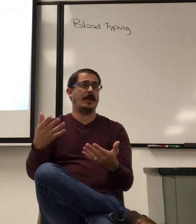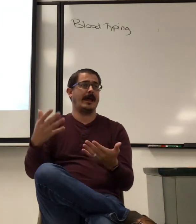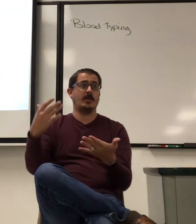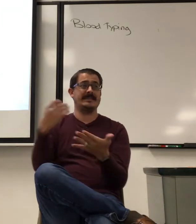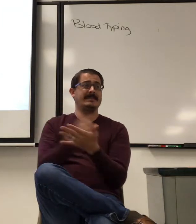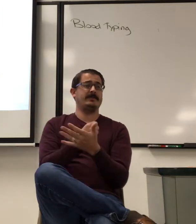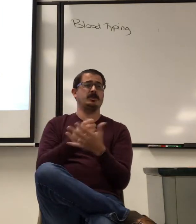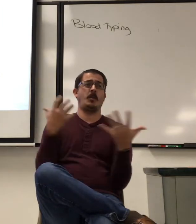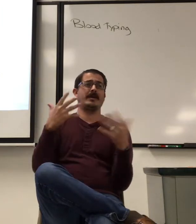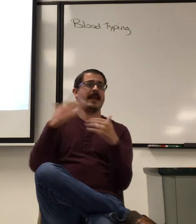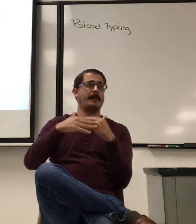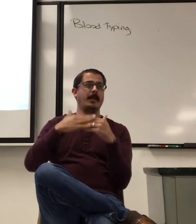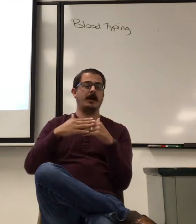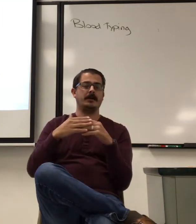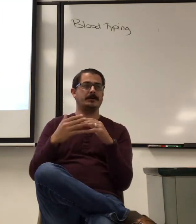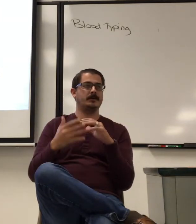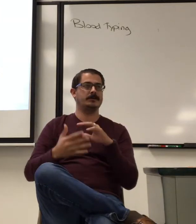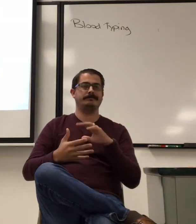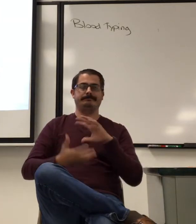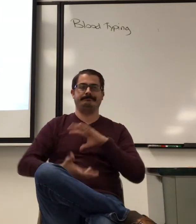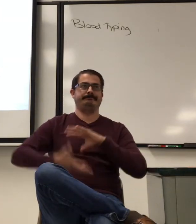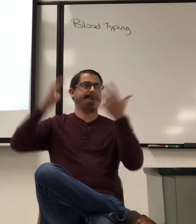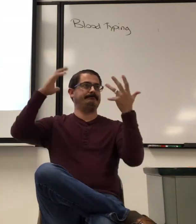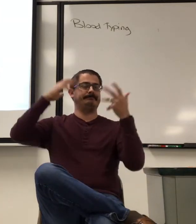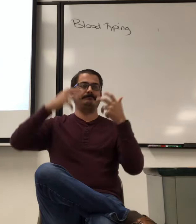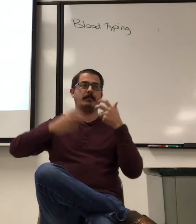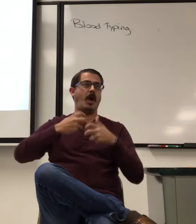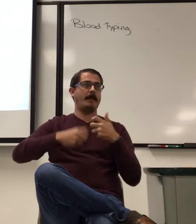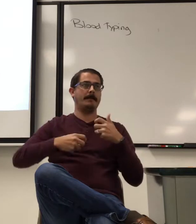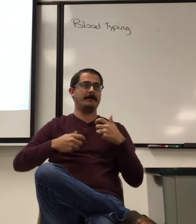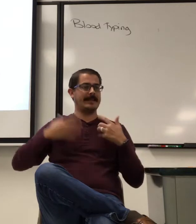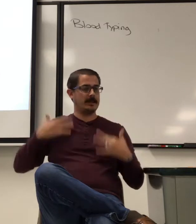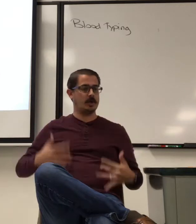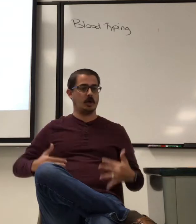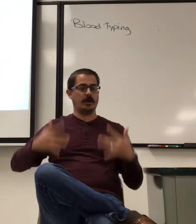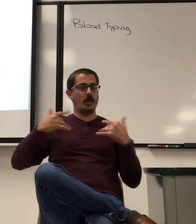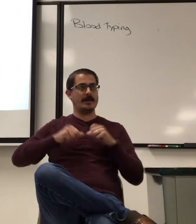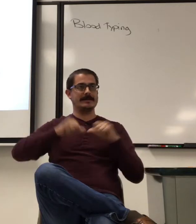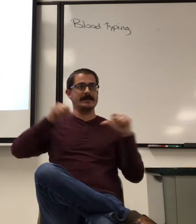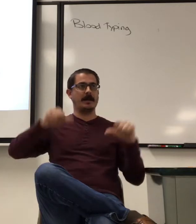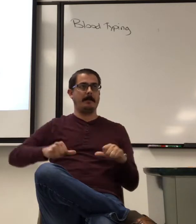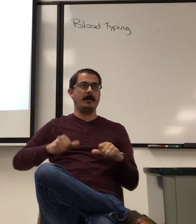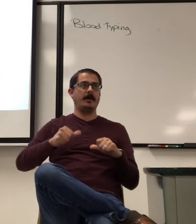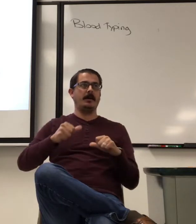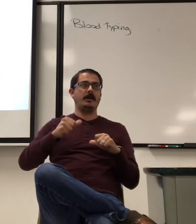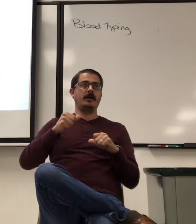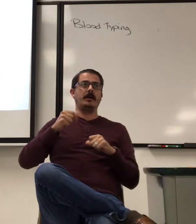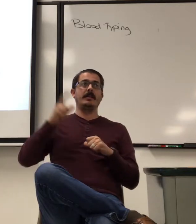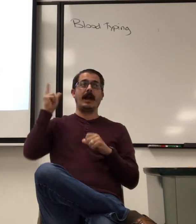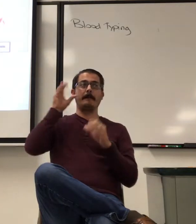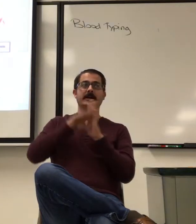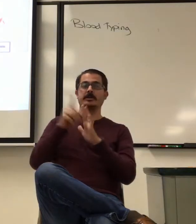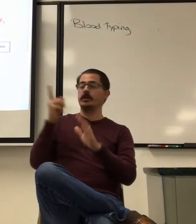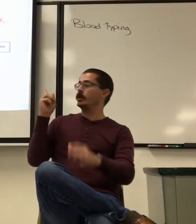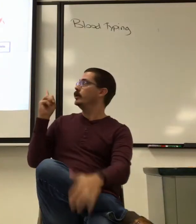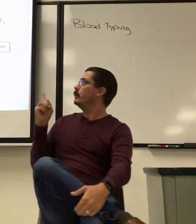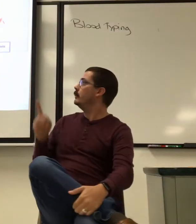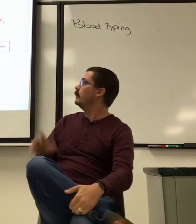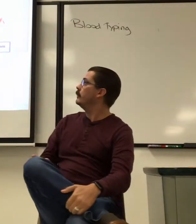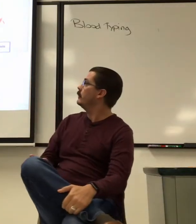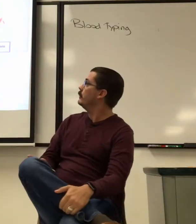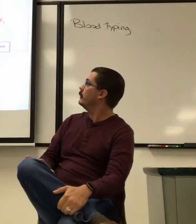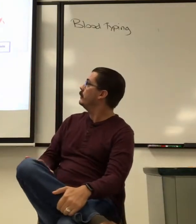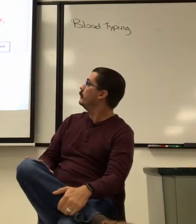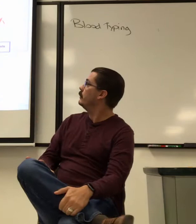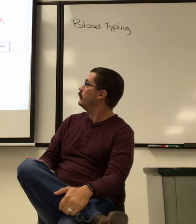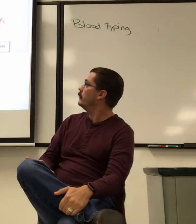blood that it's just going to cause too much problems in your circulatory system. And here's a picture of it, a